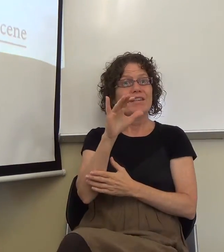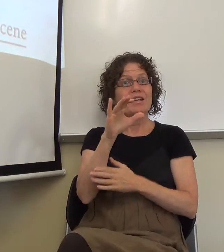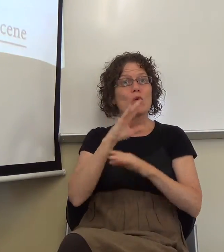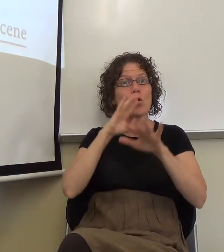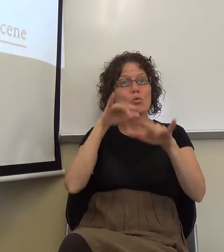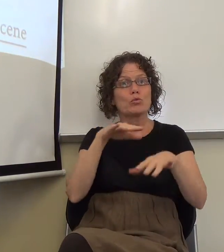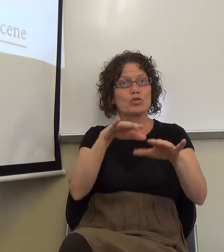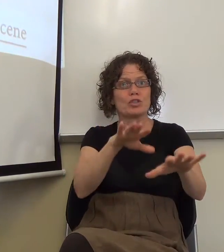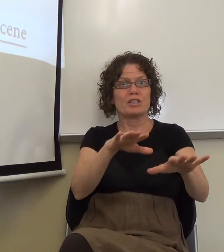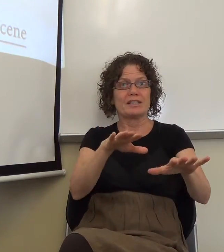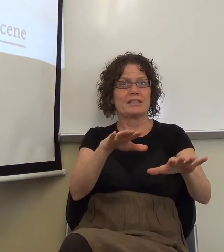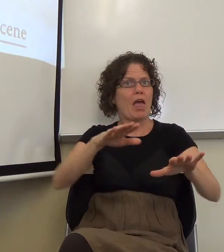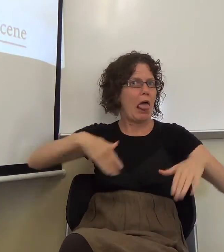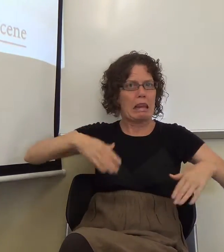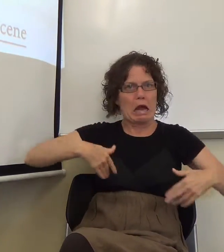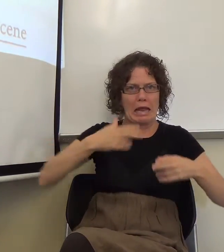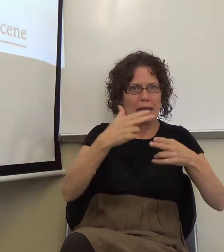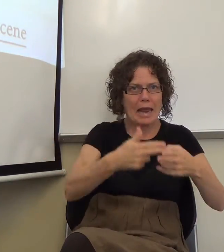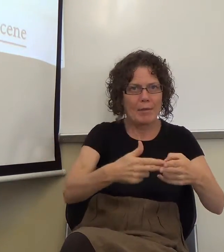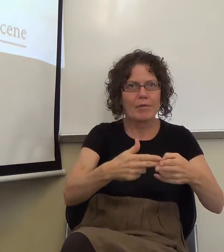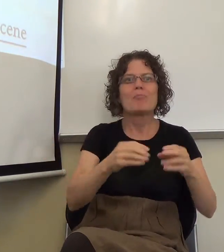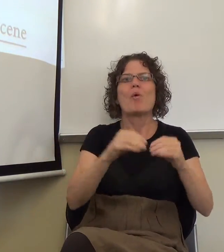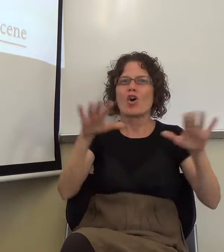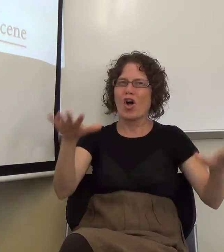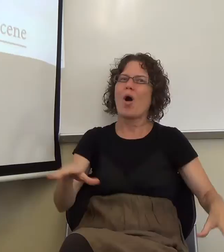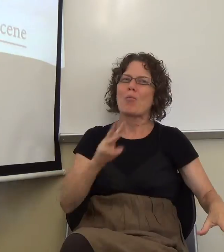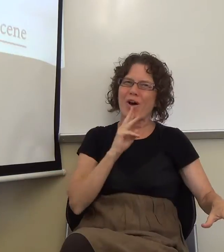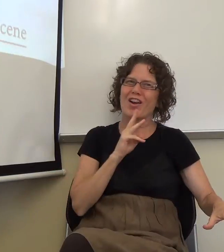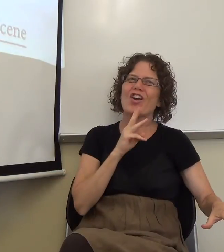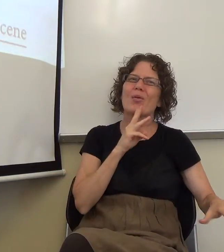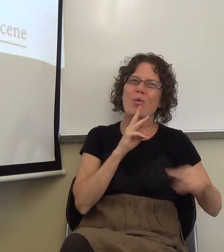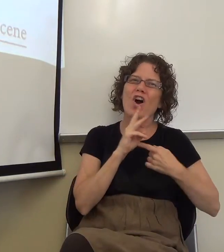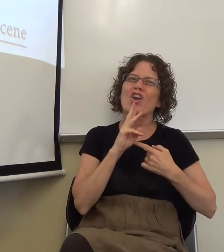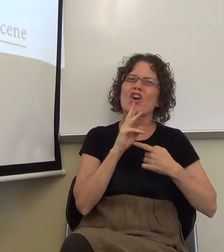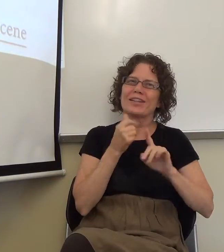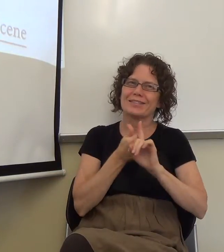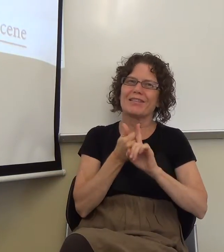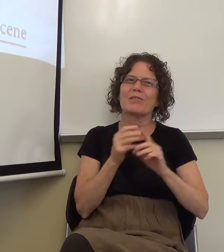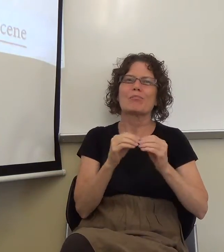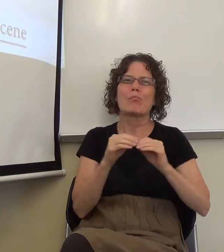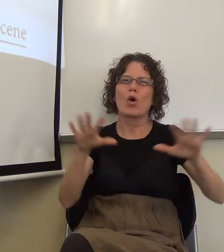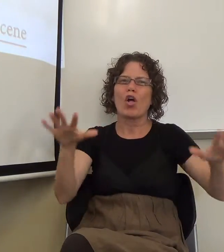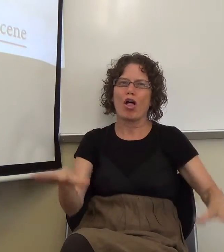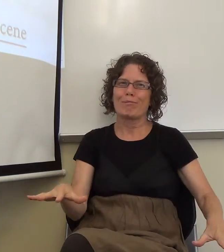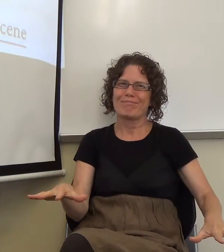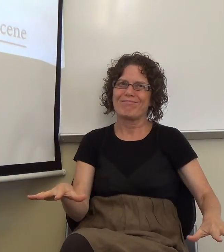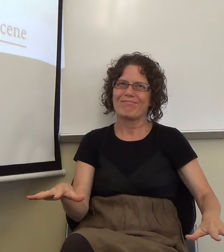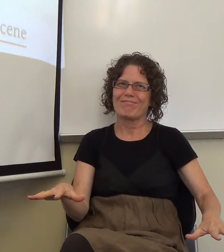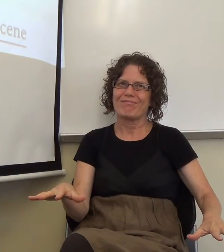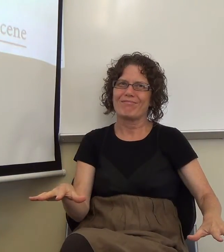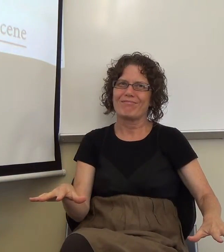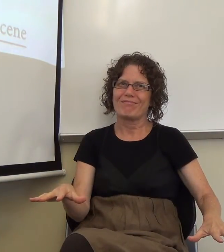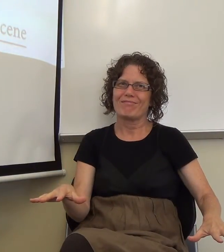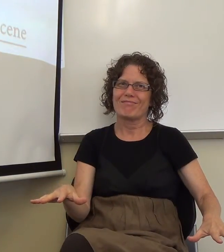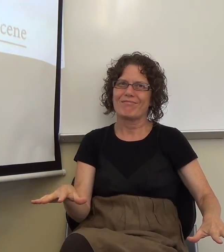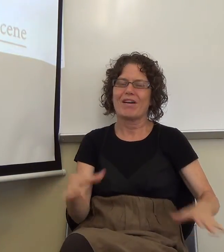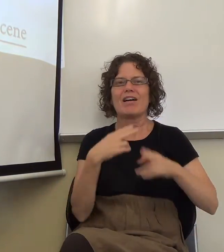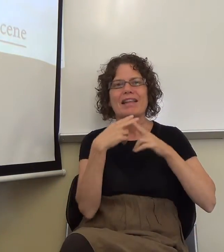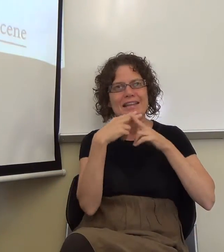lot calmer than what they had experienced before. So that, yeah, so that's why they called